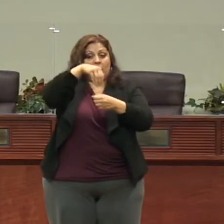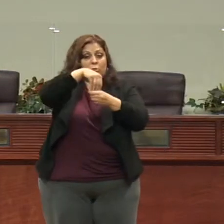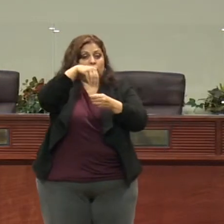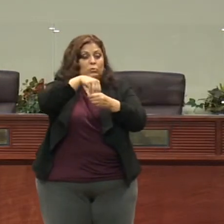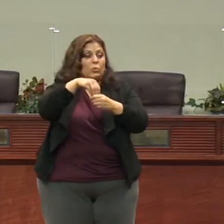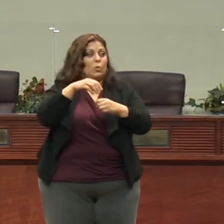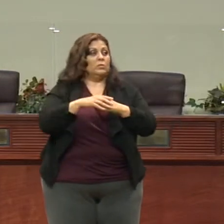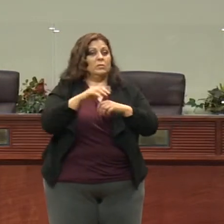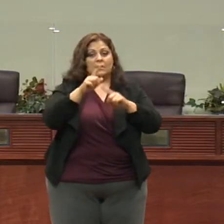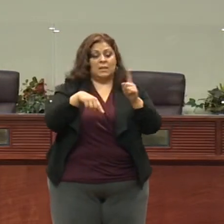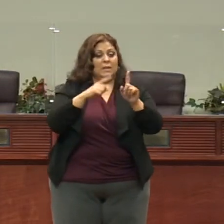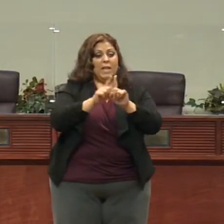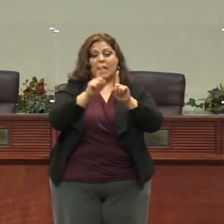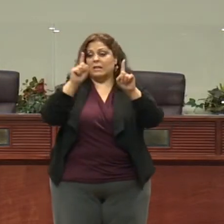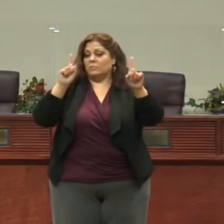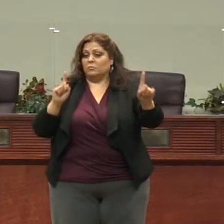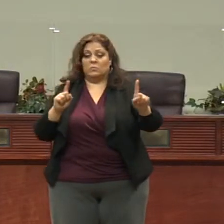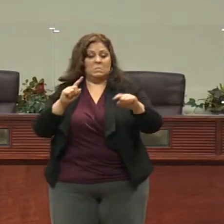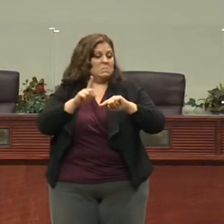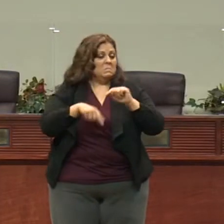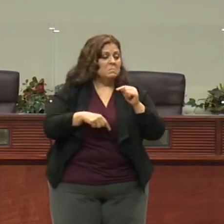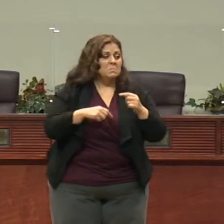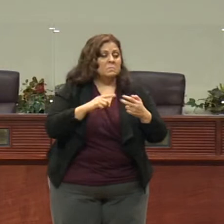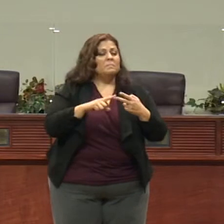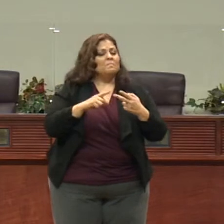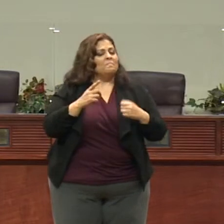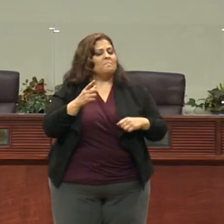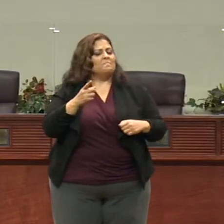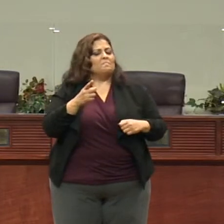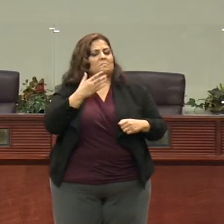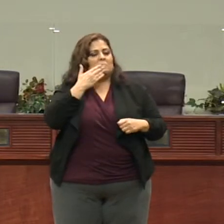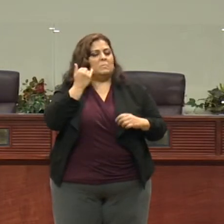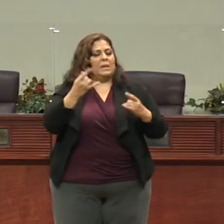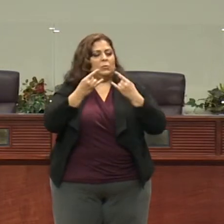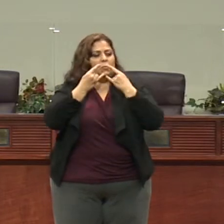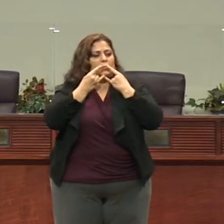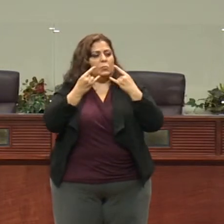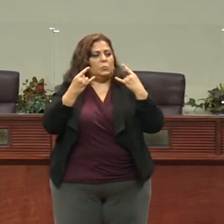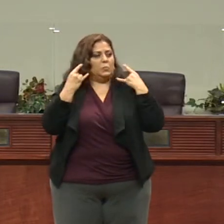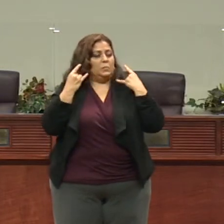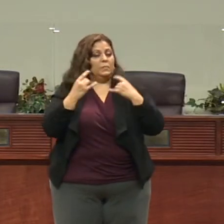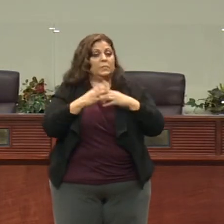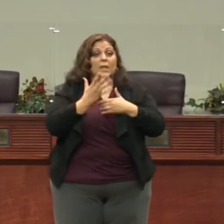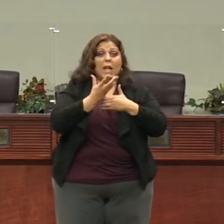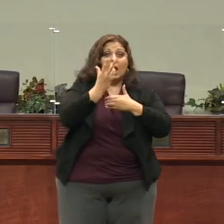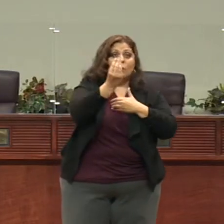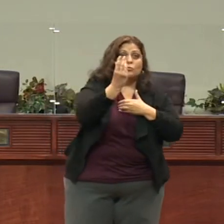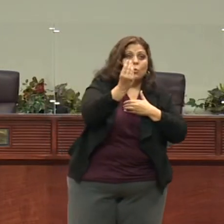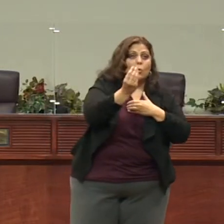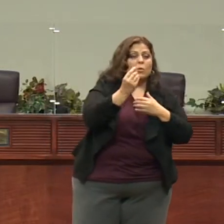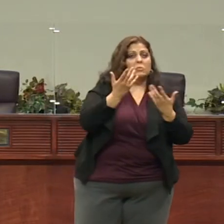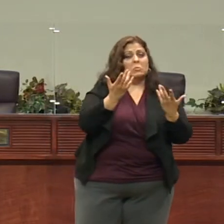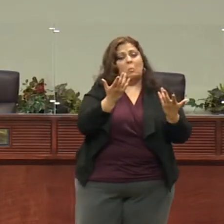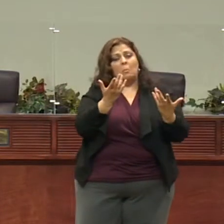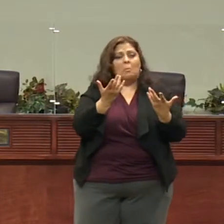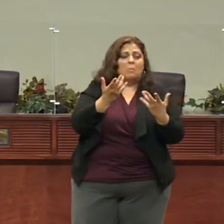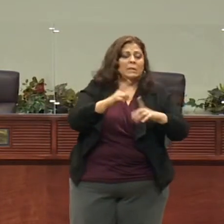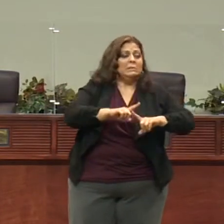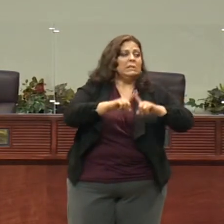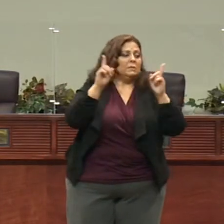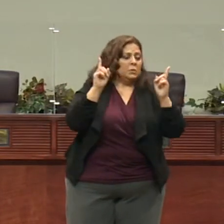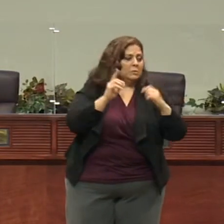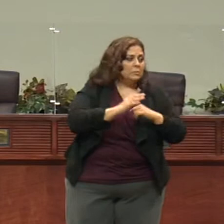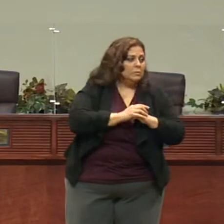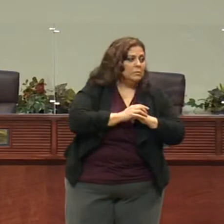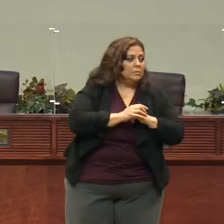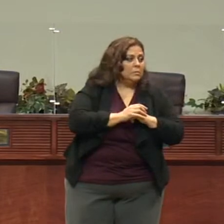socially distance, that they wear facial coverings. Outdoors, a different story, but